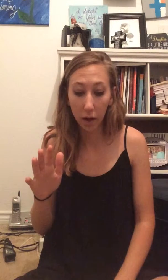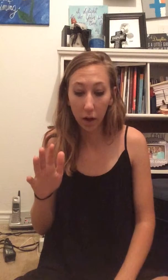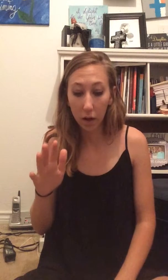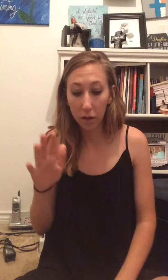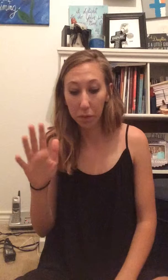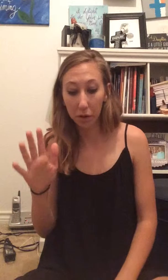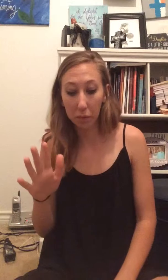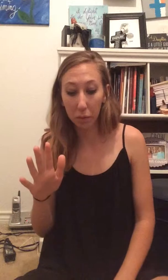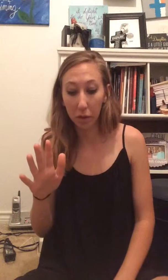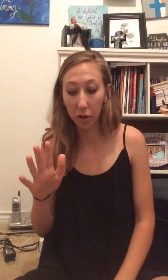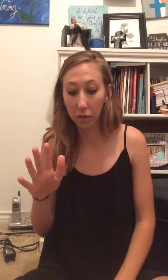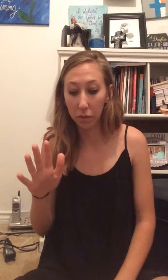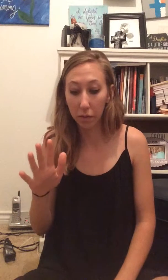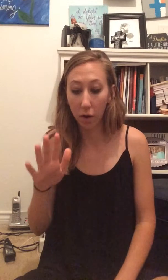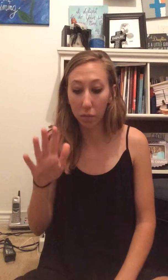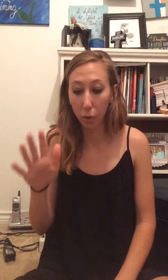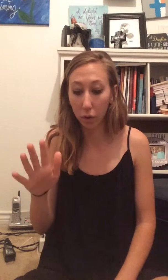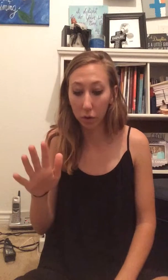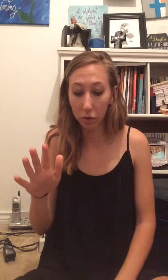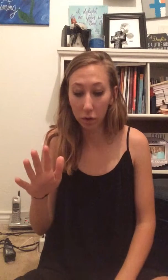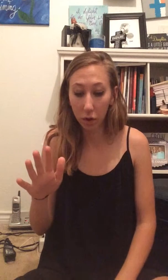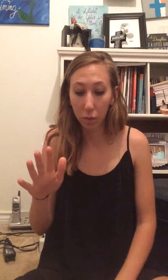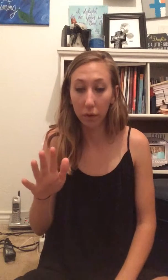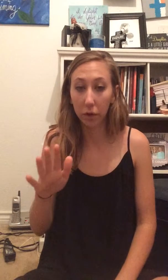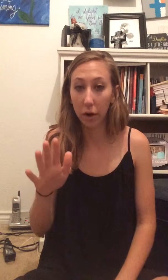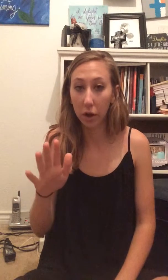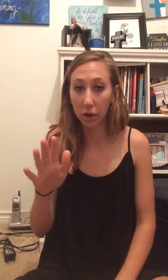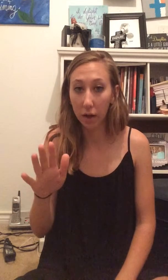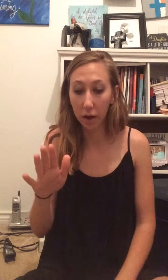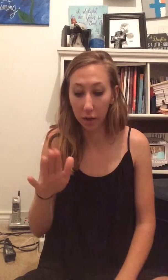spirit lead me where my trust is without borders. Um,